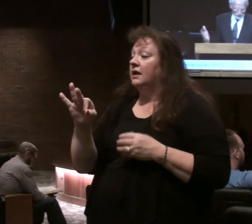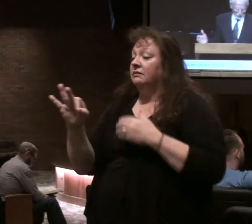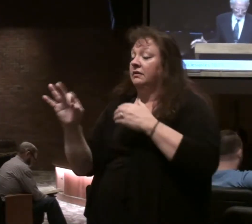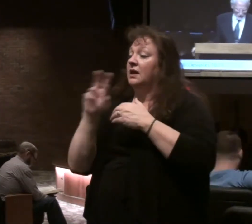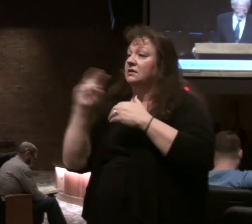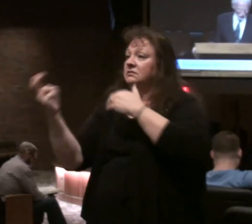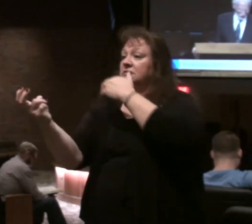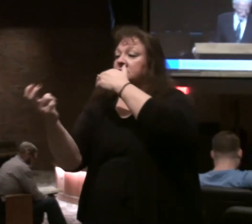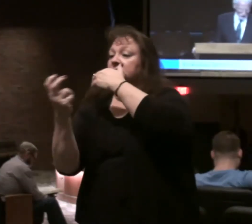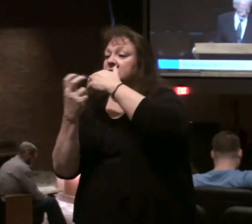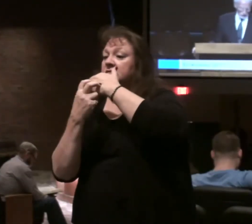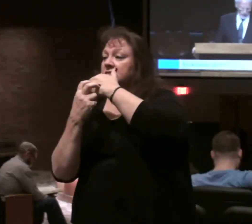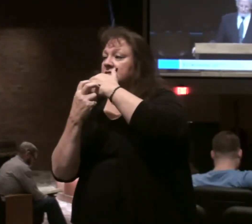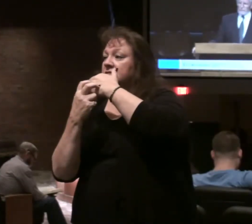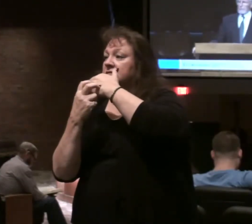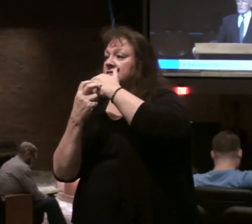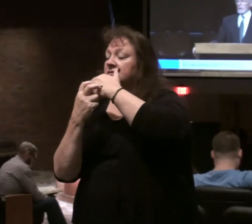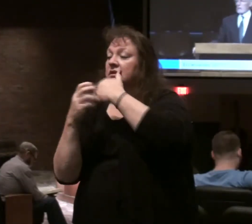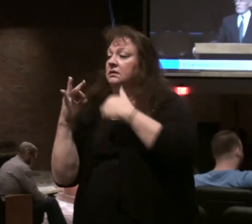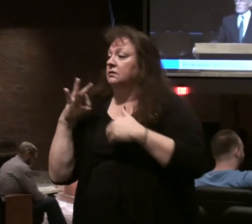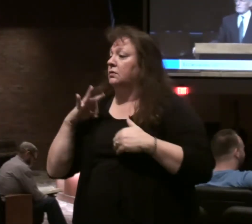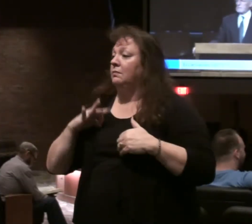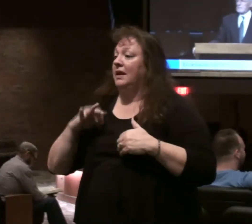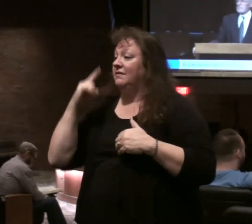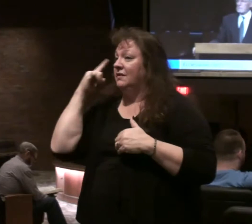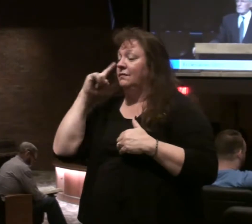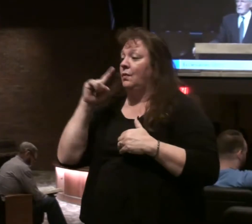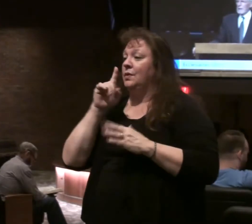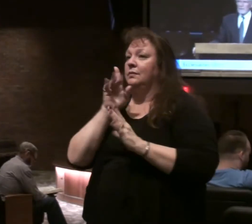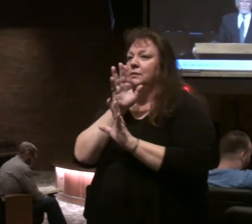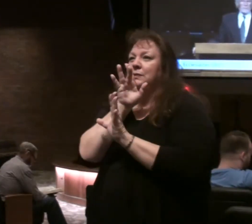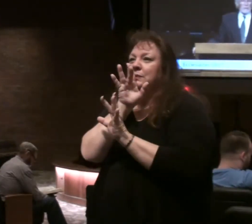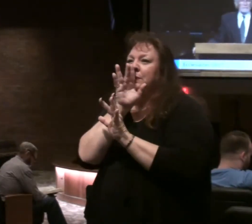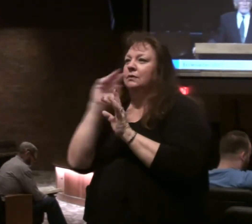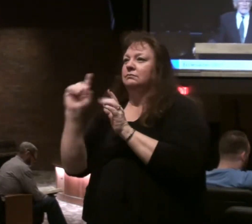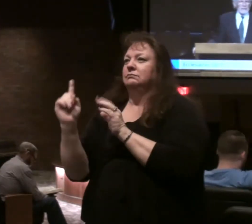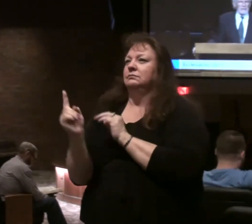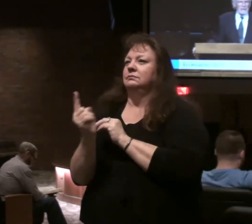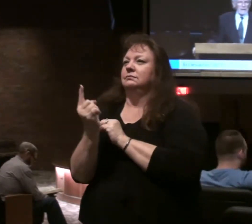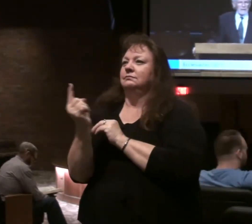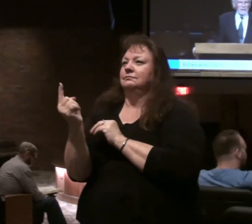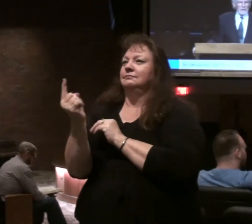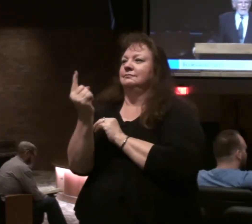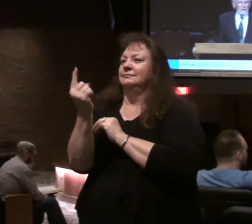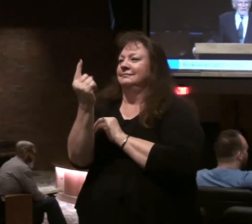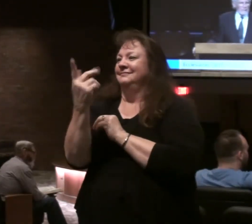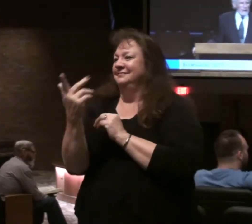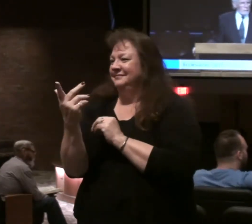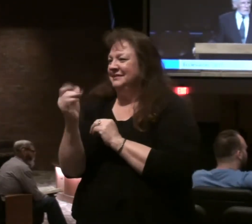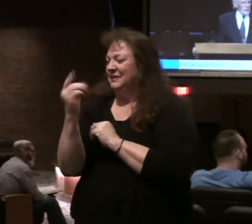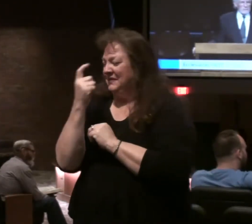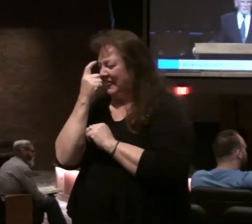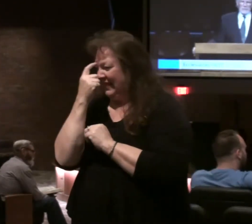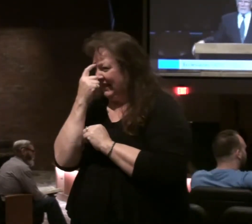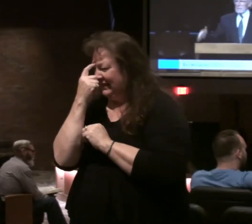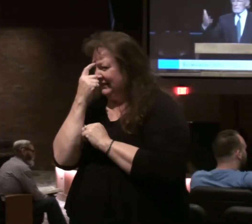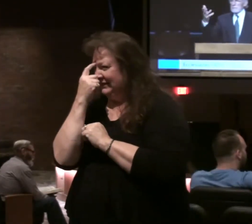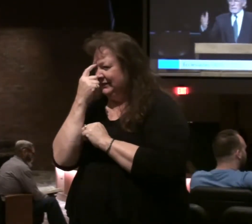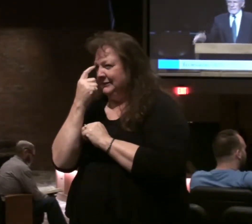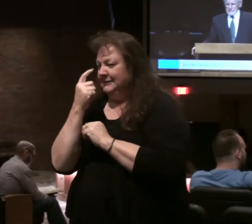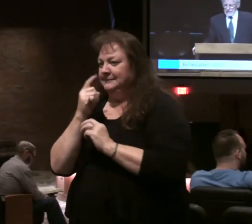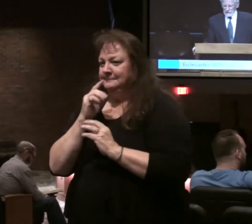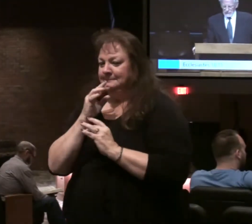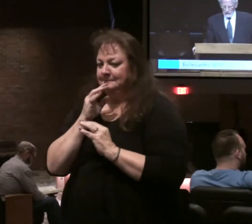bites before being charmed, there's no profit for the charmer. In other words, you have to think. I walk over